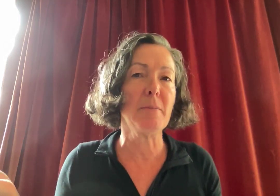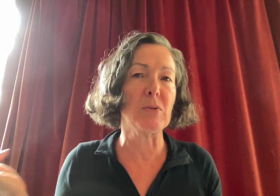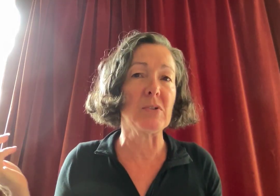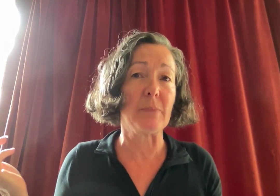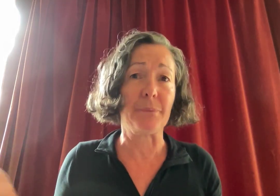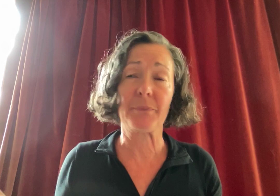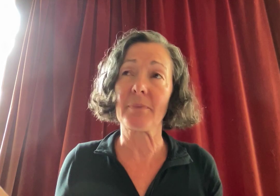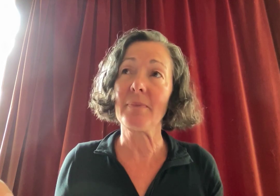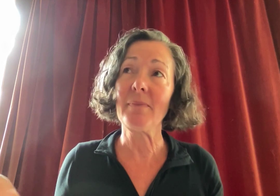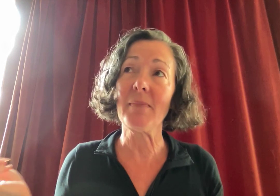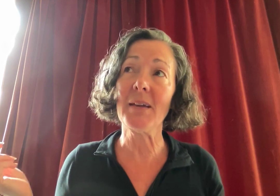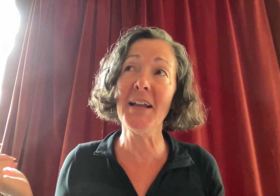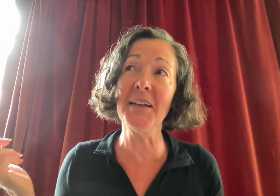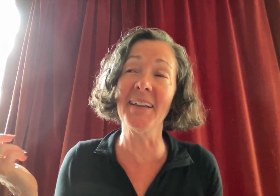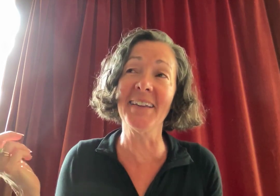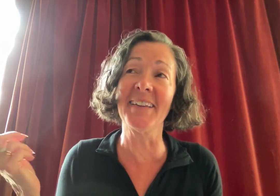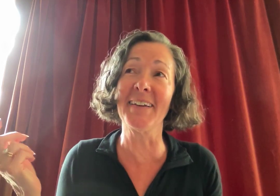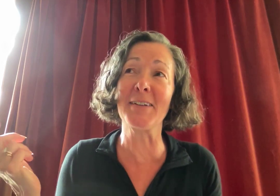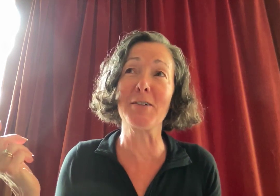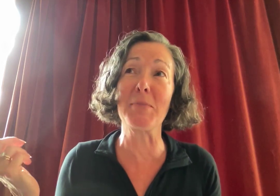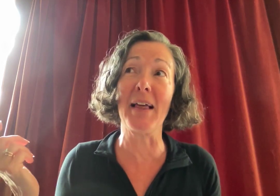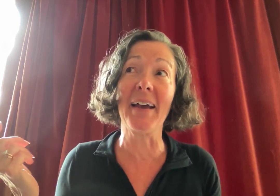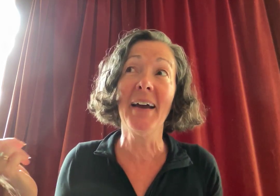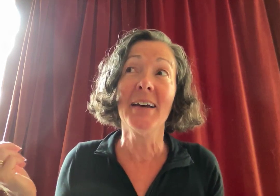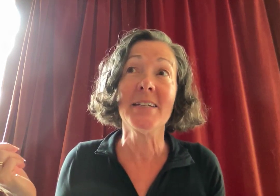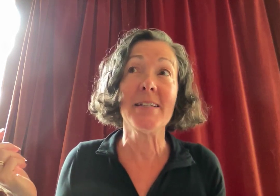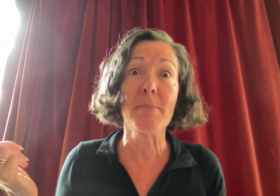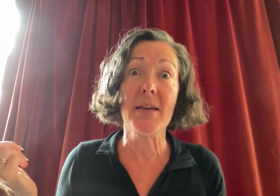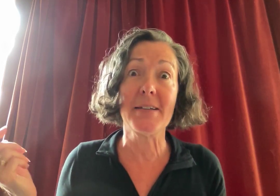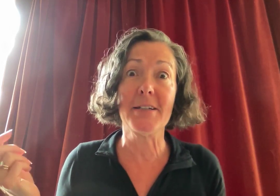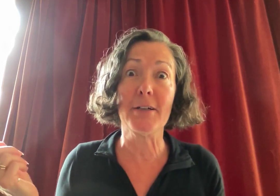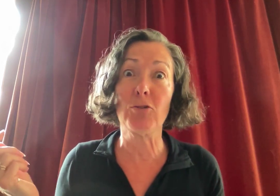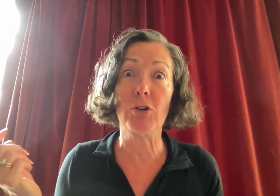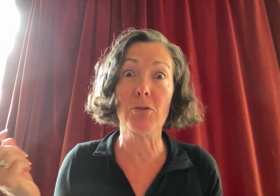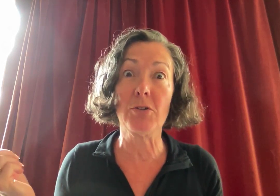animals. And she would be like, she's amazing. She controls the